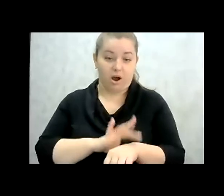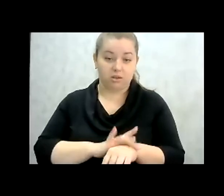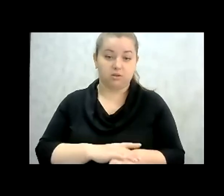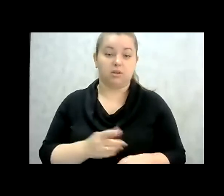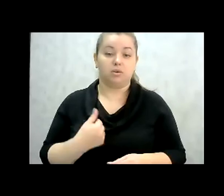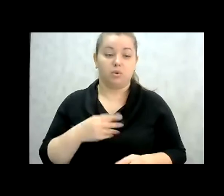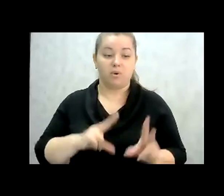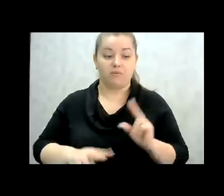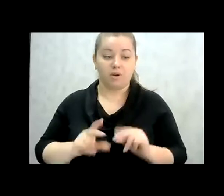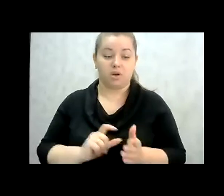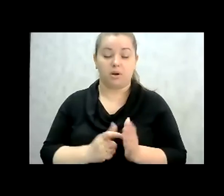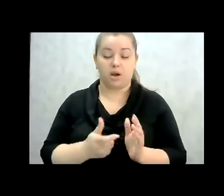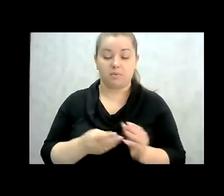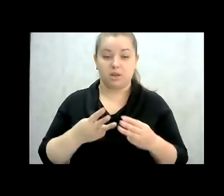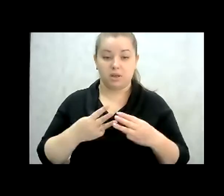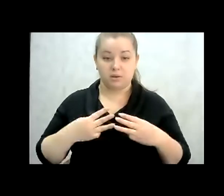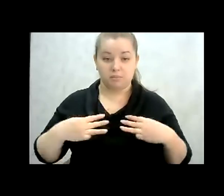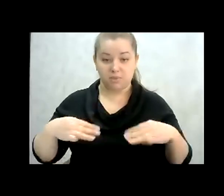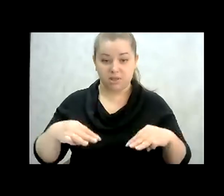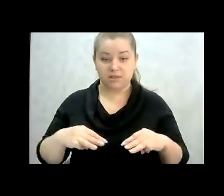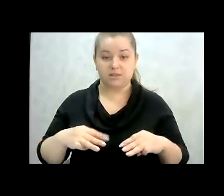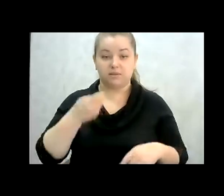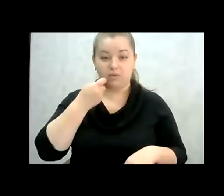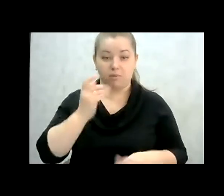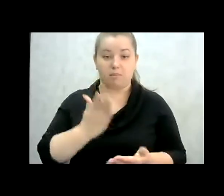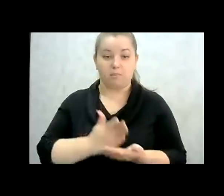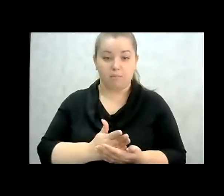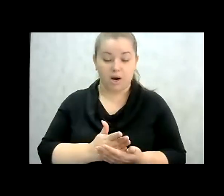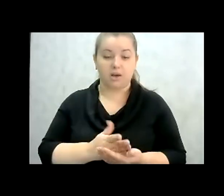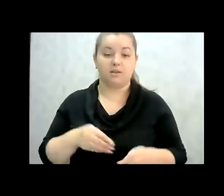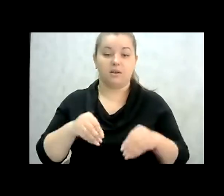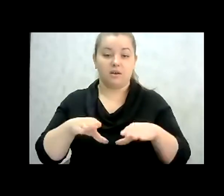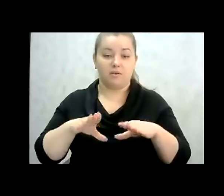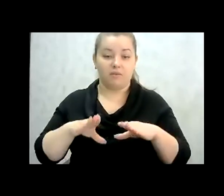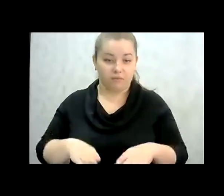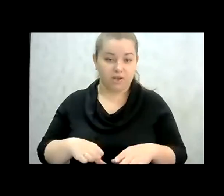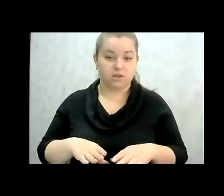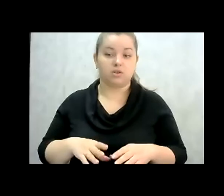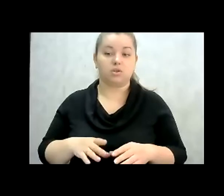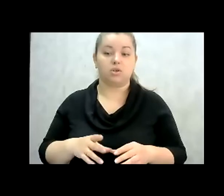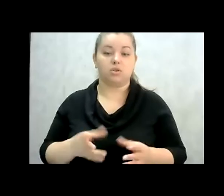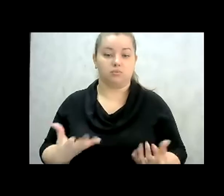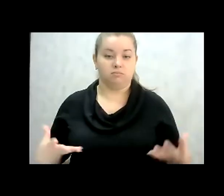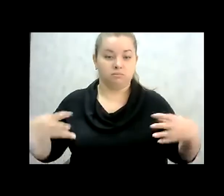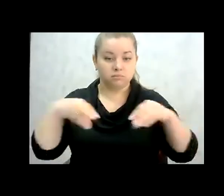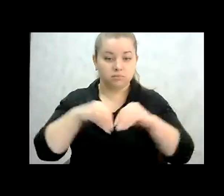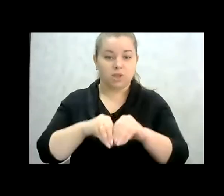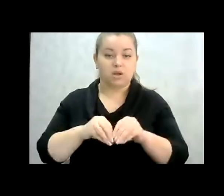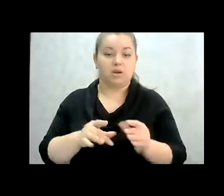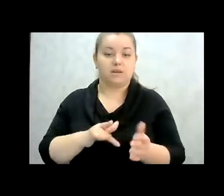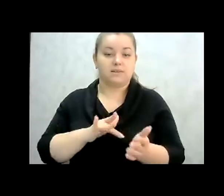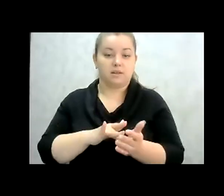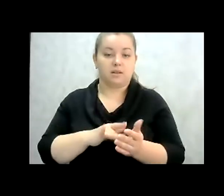body to the tune of 29 degrees or even less. So we think that the cabinet of ministers of Ukraine